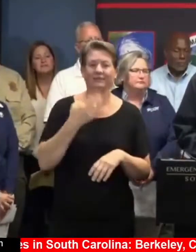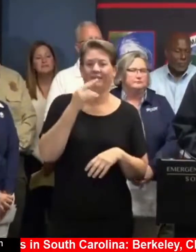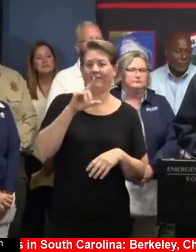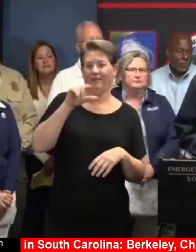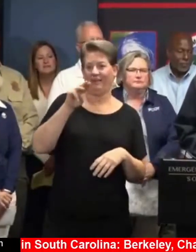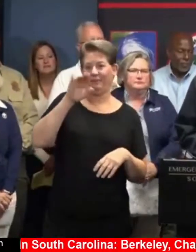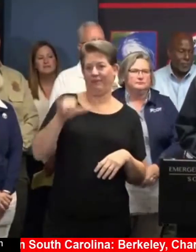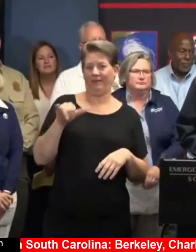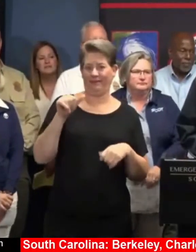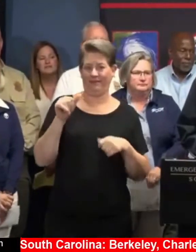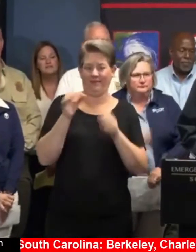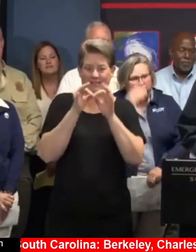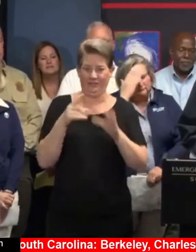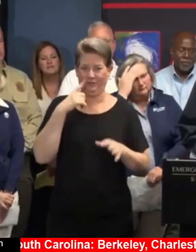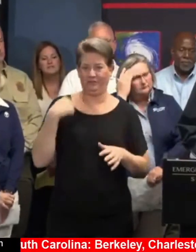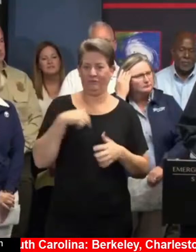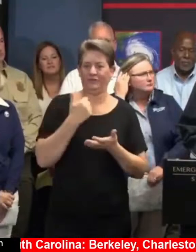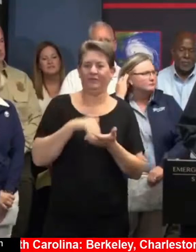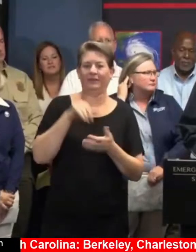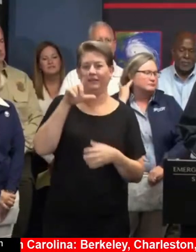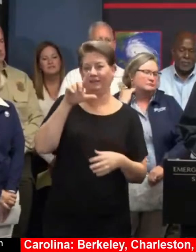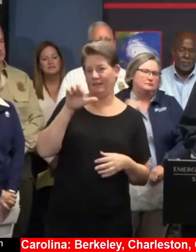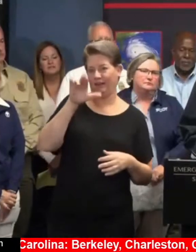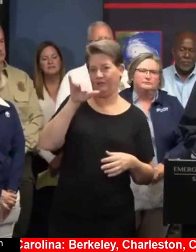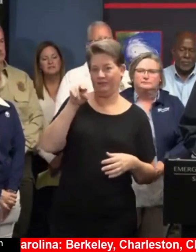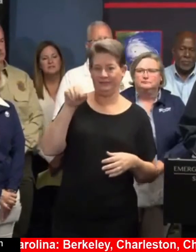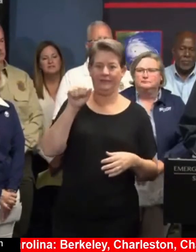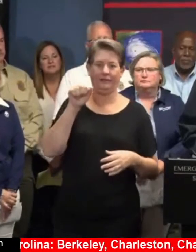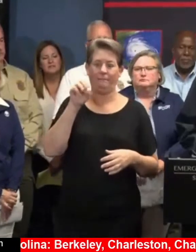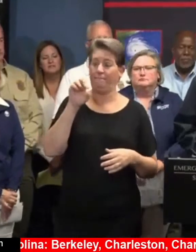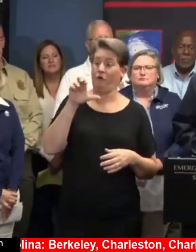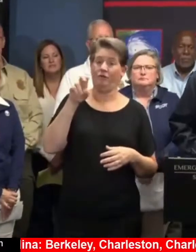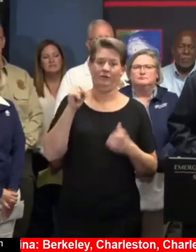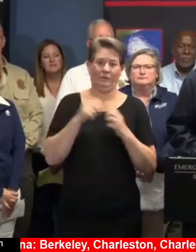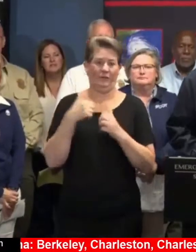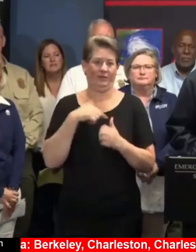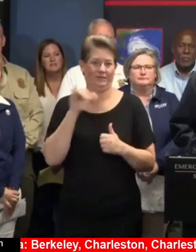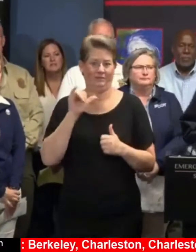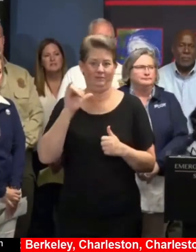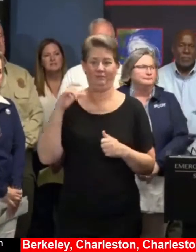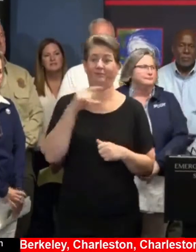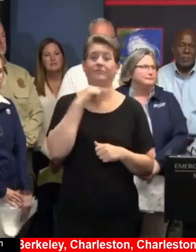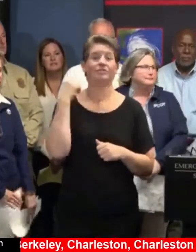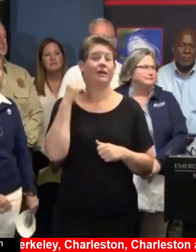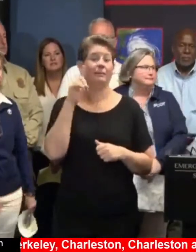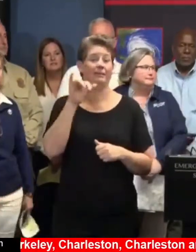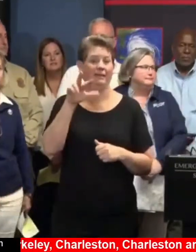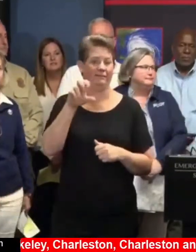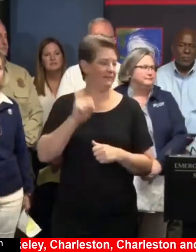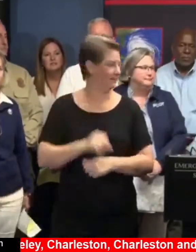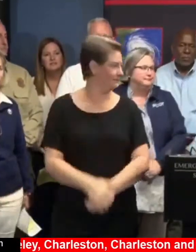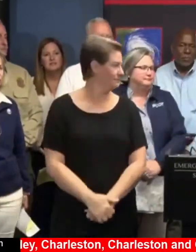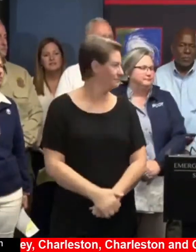Holly May signing again. Larissa Martin is here with us. Chaplain Davis.